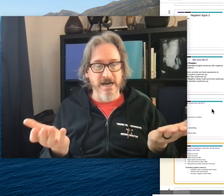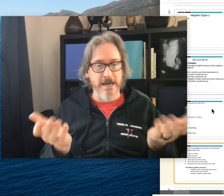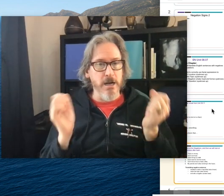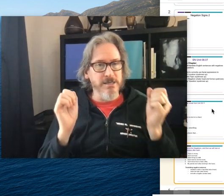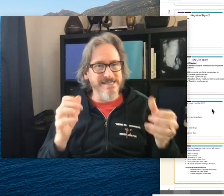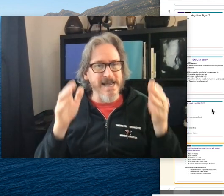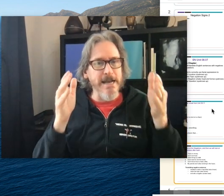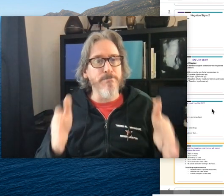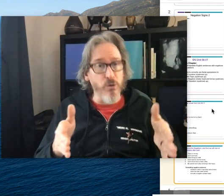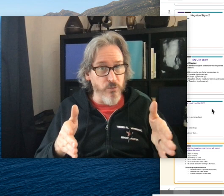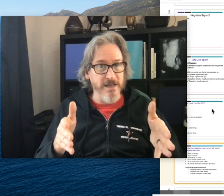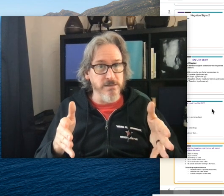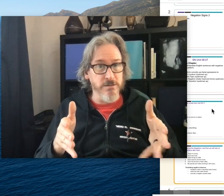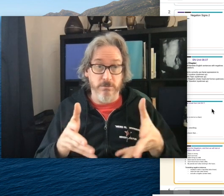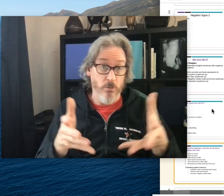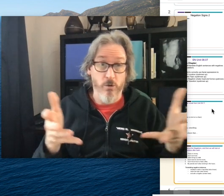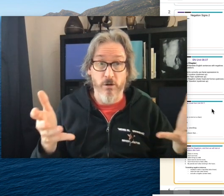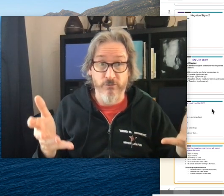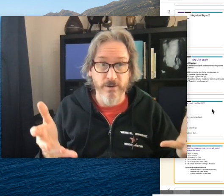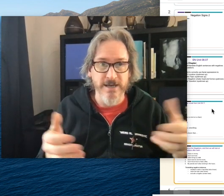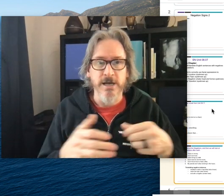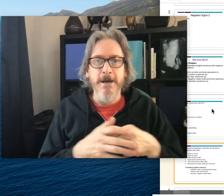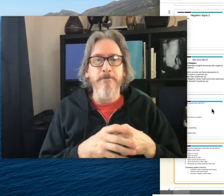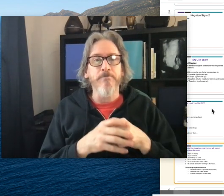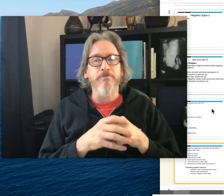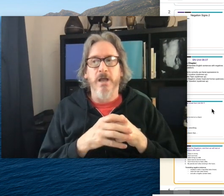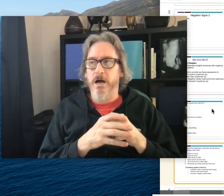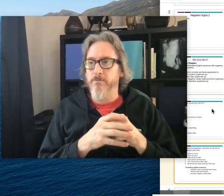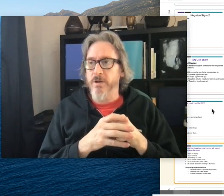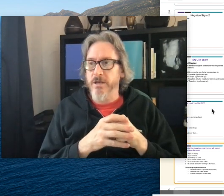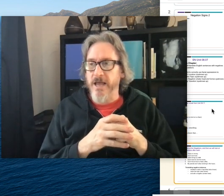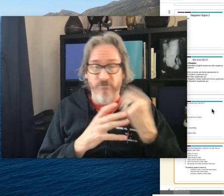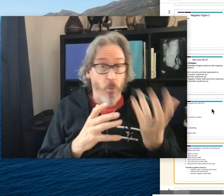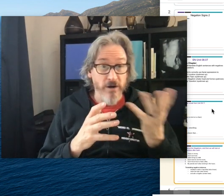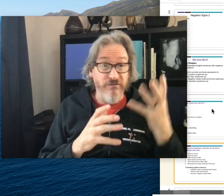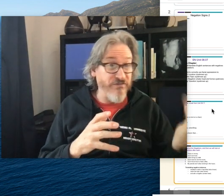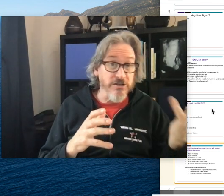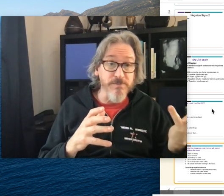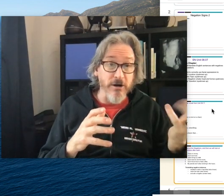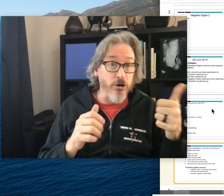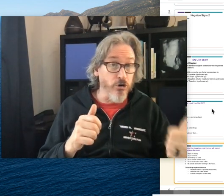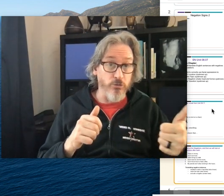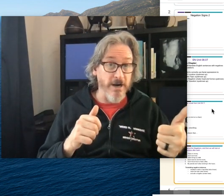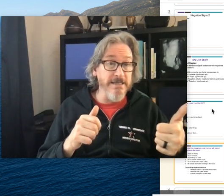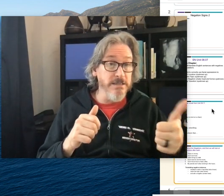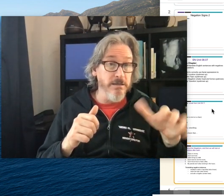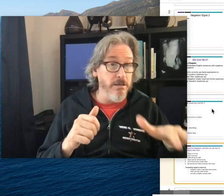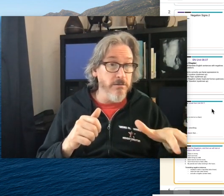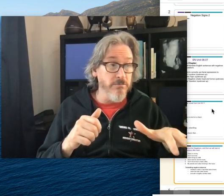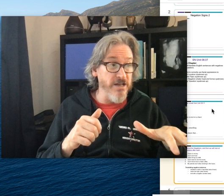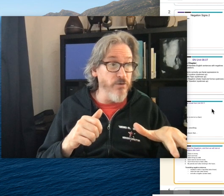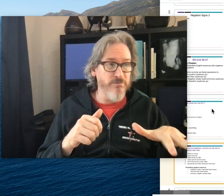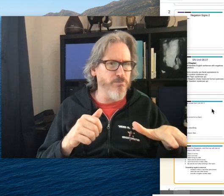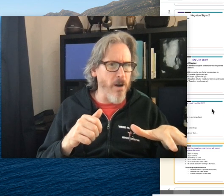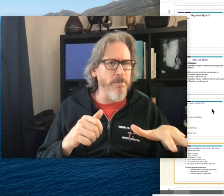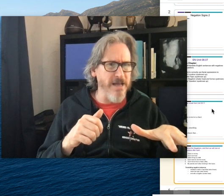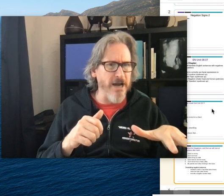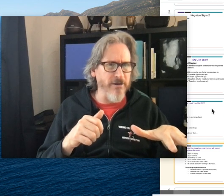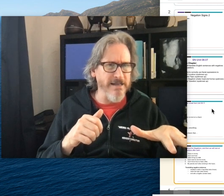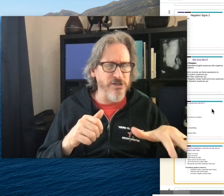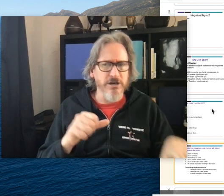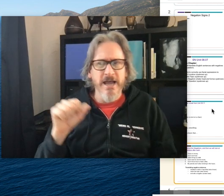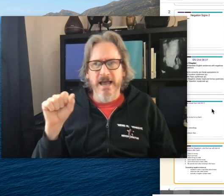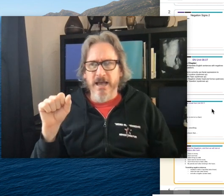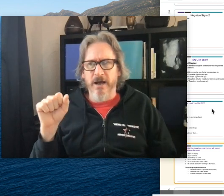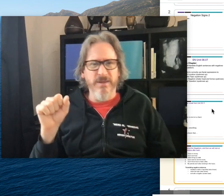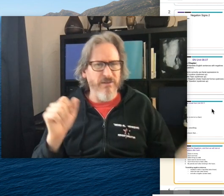another to sign it both ways or all three ways. If one feels better, great. Then you've probably got